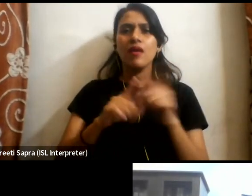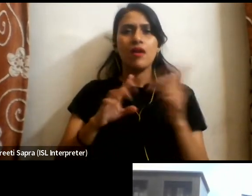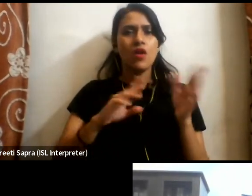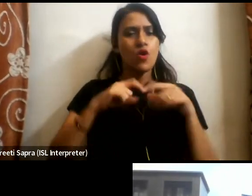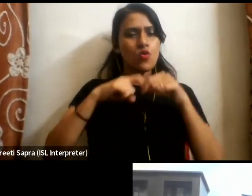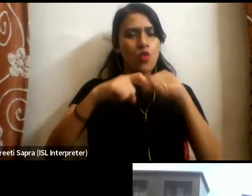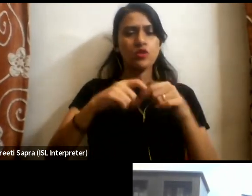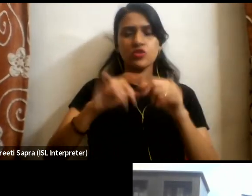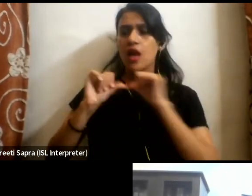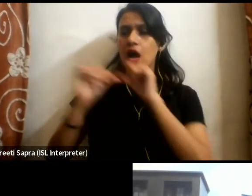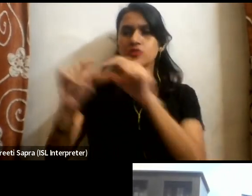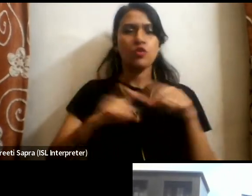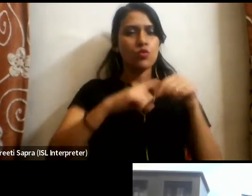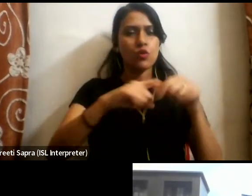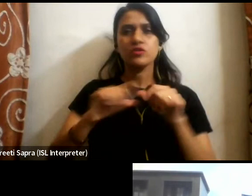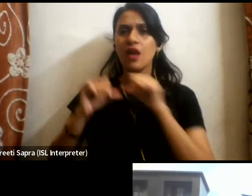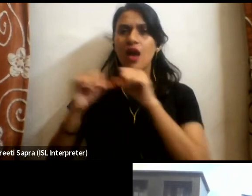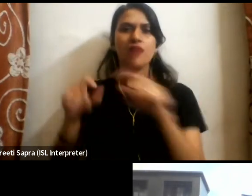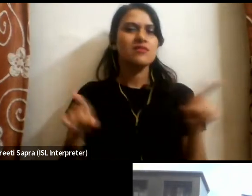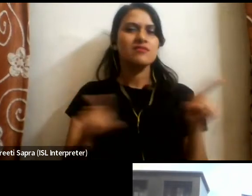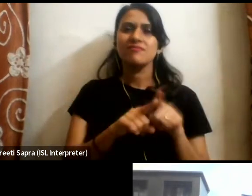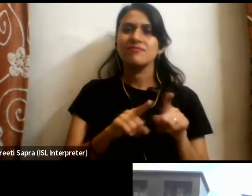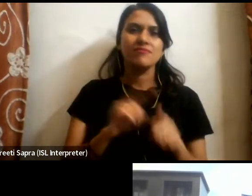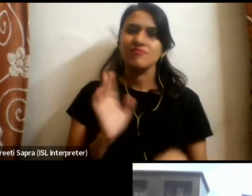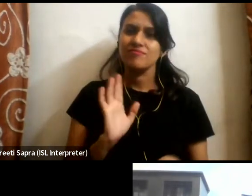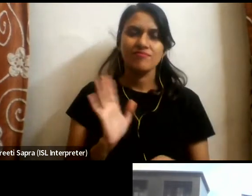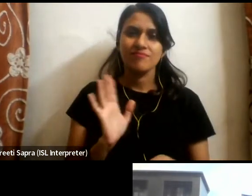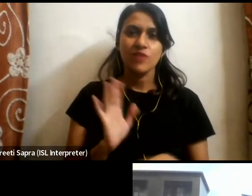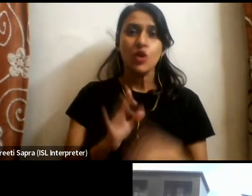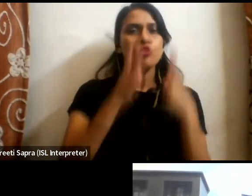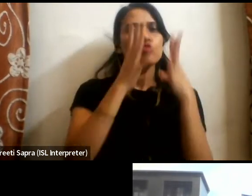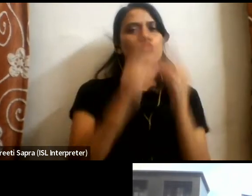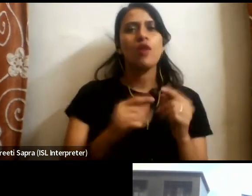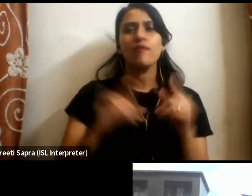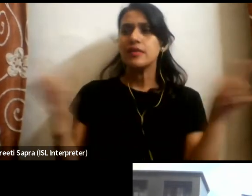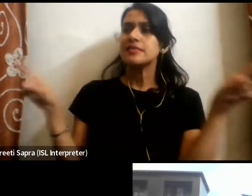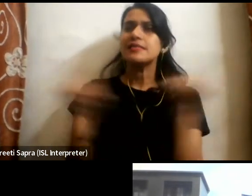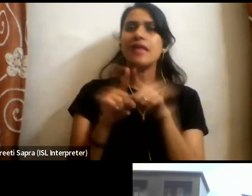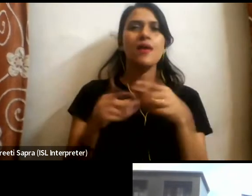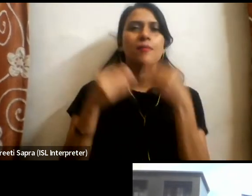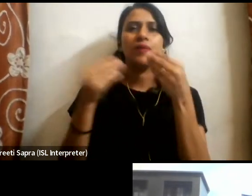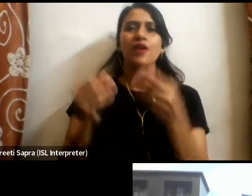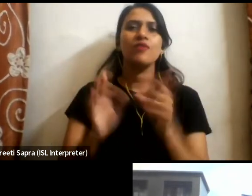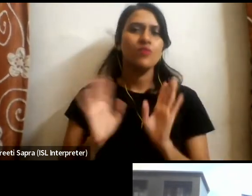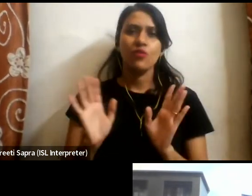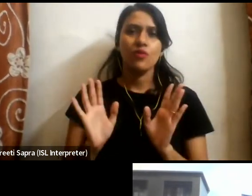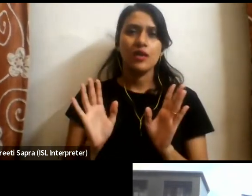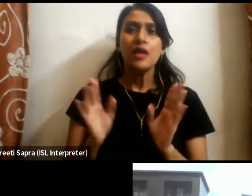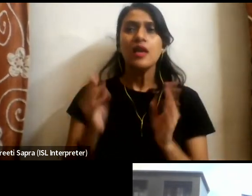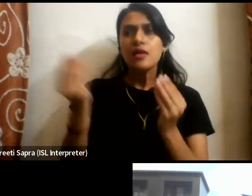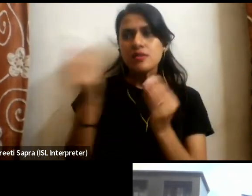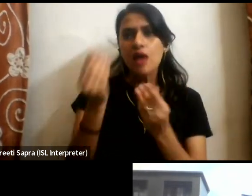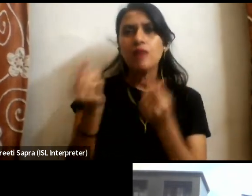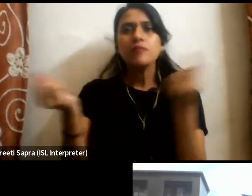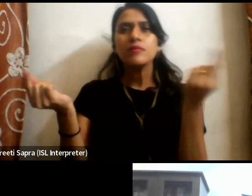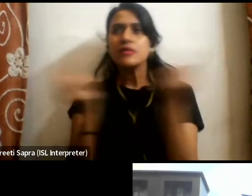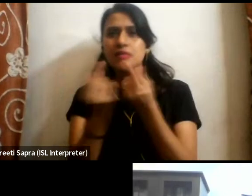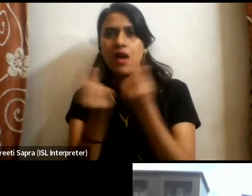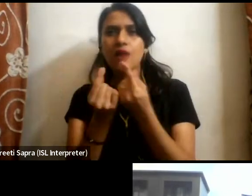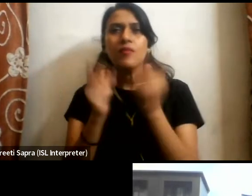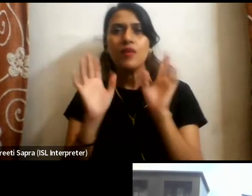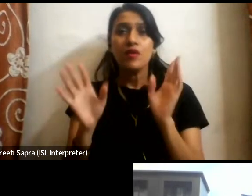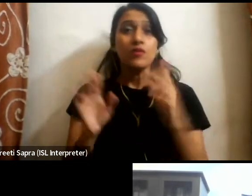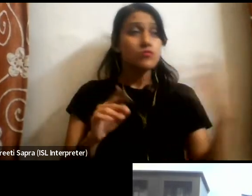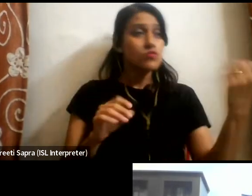string of previous judgments and therefore saying that there is just one conclusion that's possible. If that were the case, you wouldn't have two sides and two strong sides